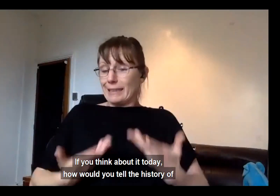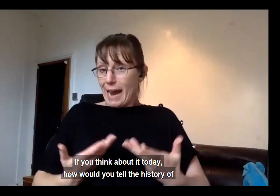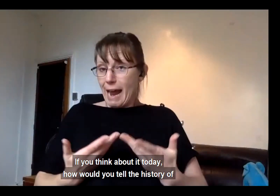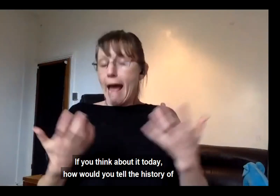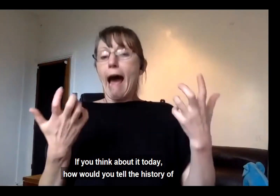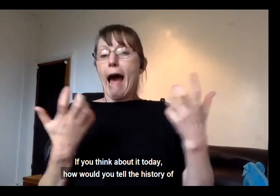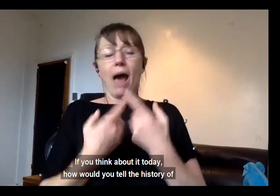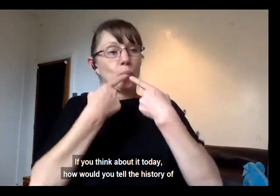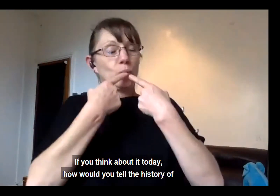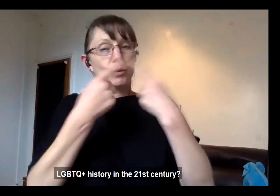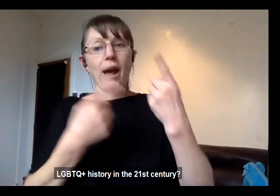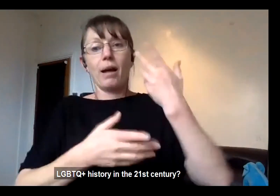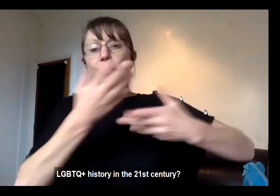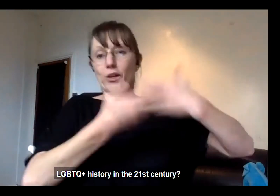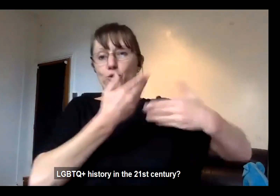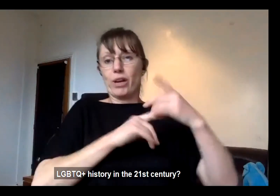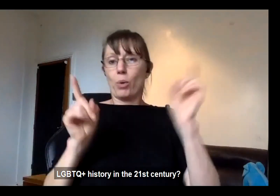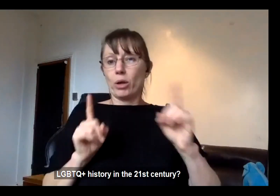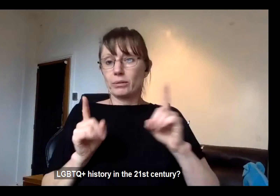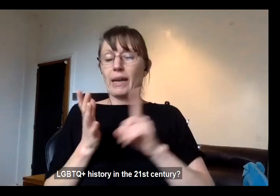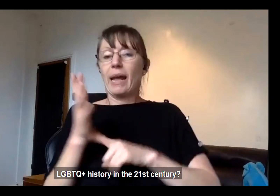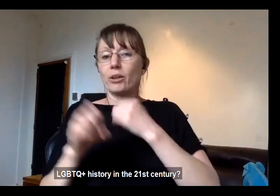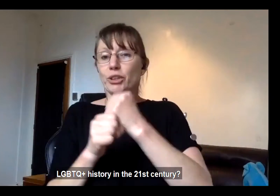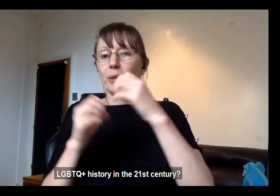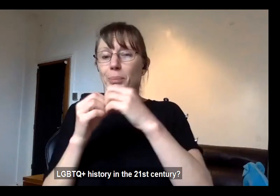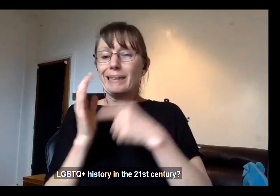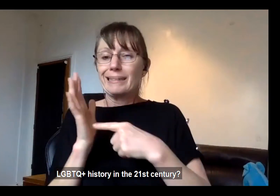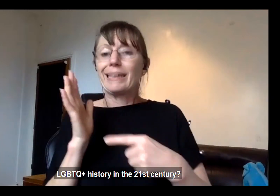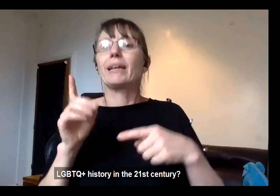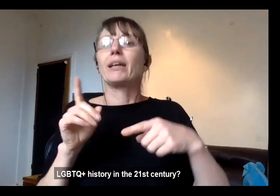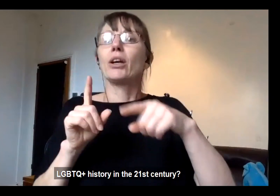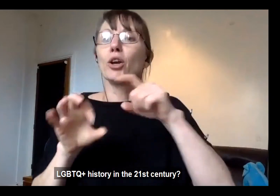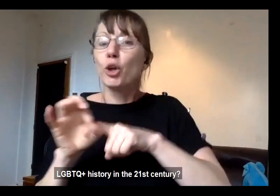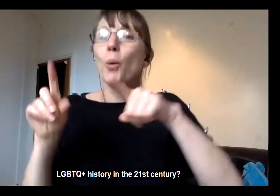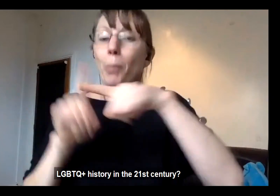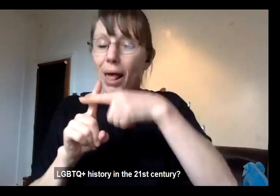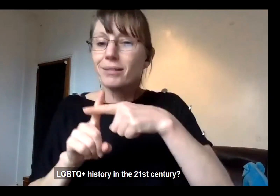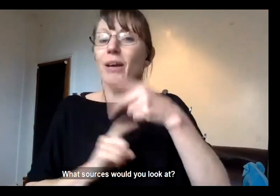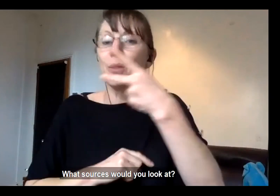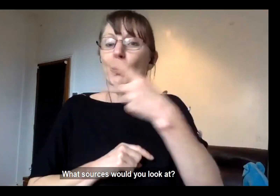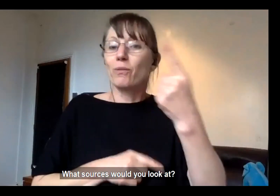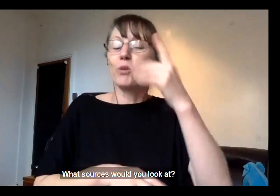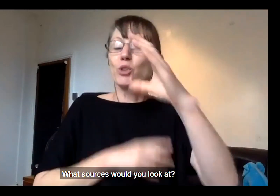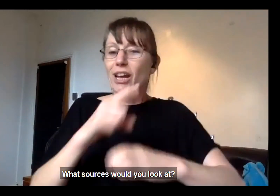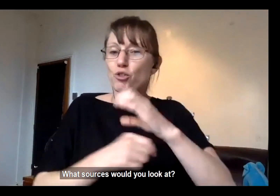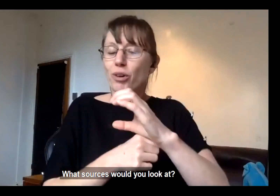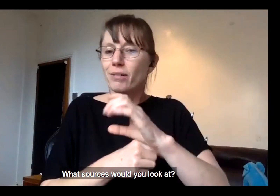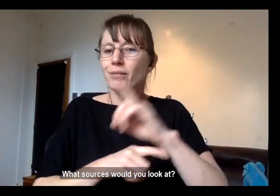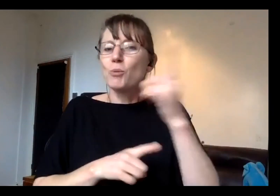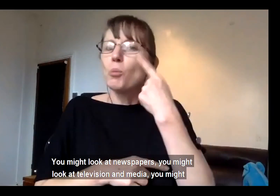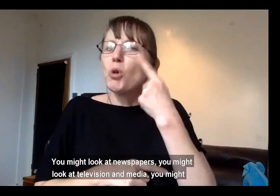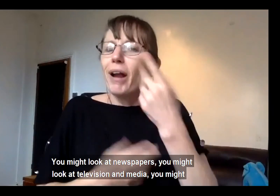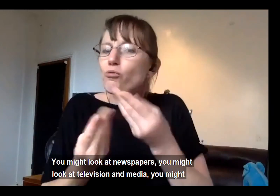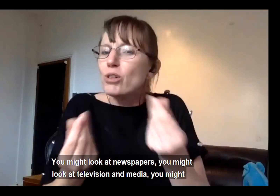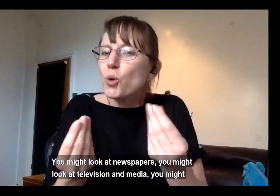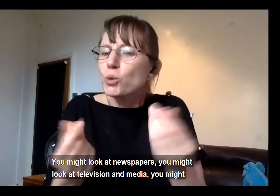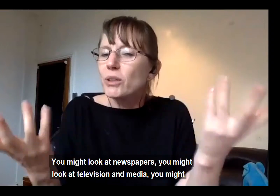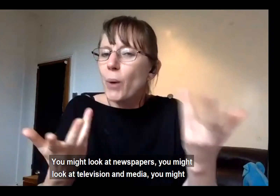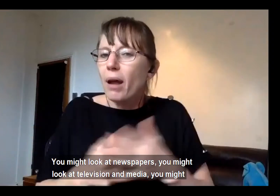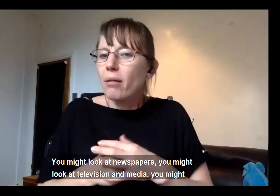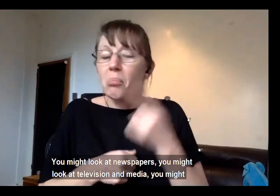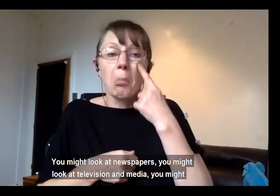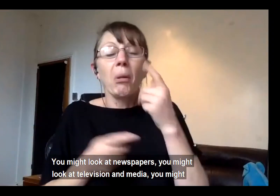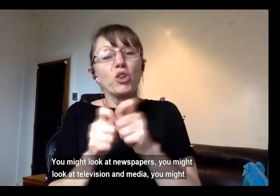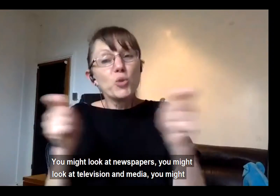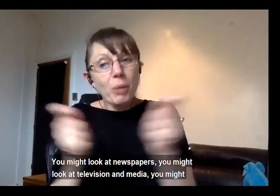would you tell the history of LGBTQ plus history in the 21st century? What sources would you look at? You might look at